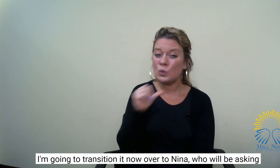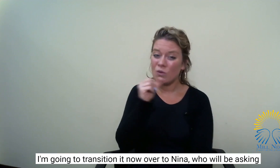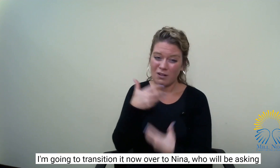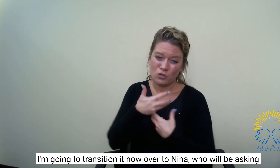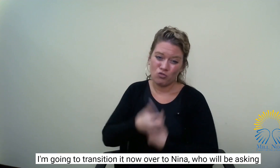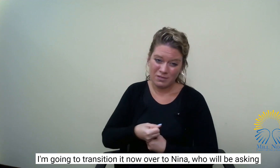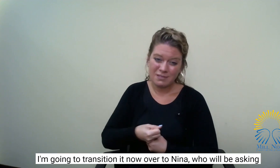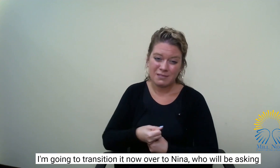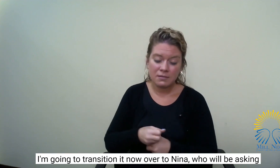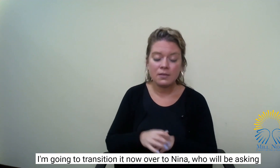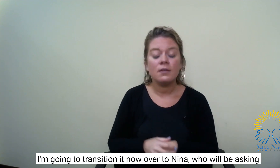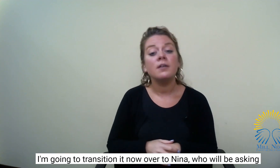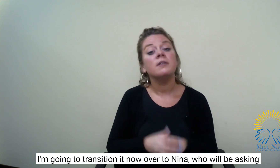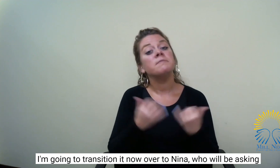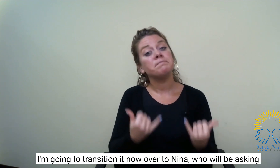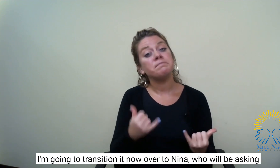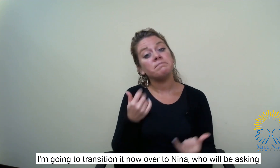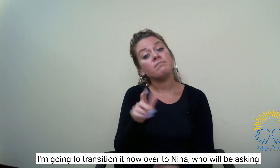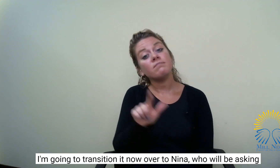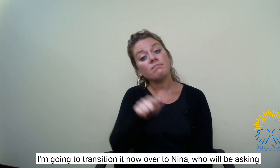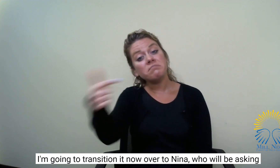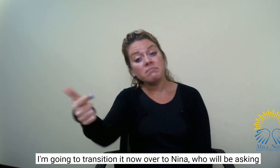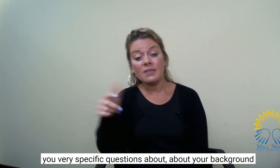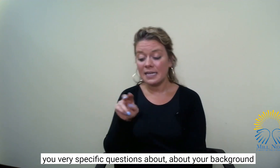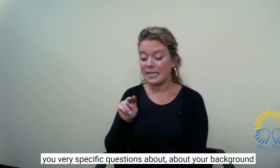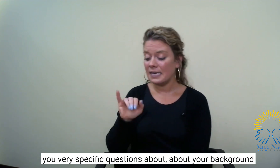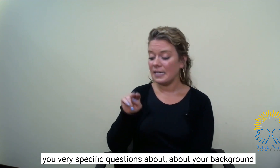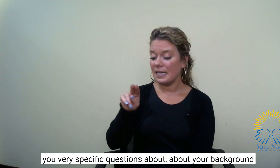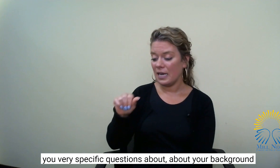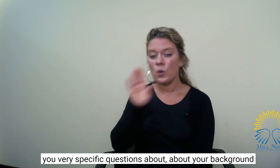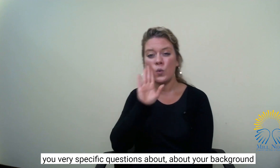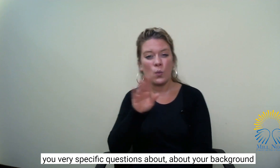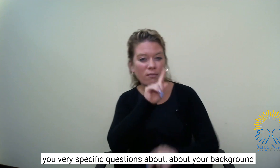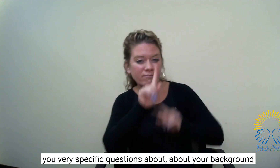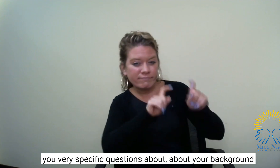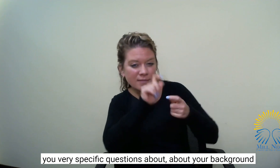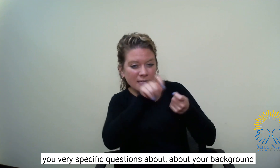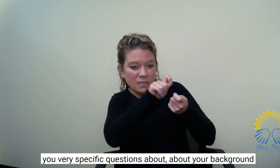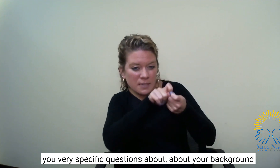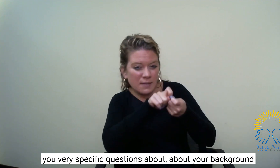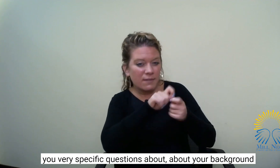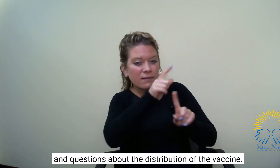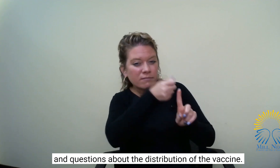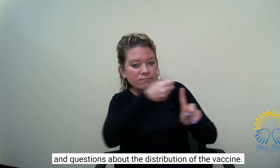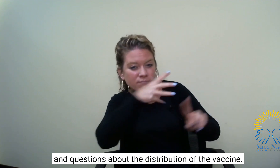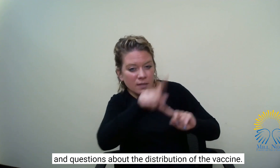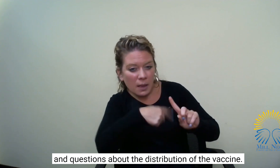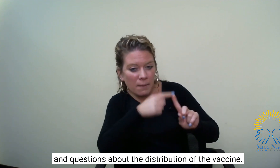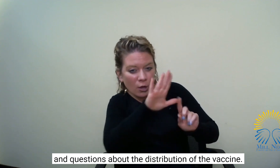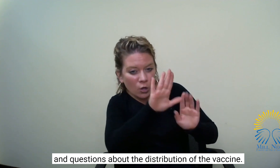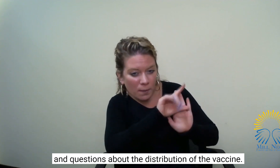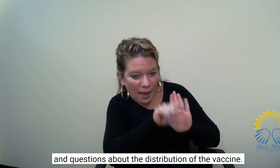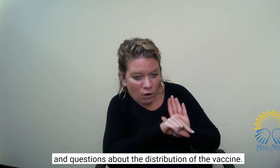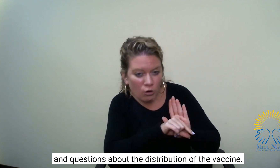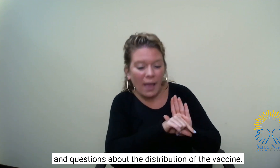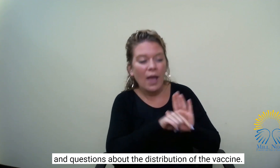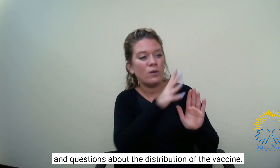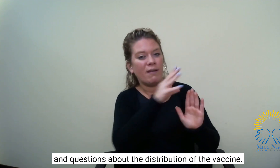transition it now over to Nina, who will be asking you very specific questions about your background and questions about the distribution of the